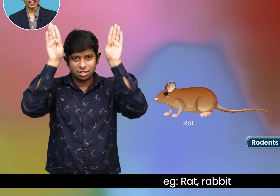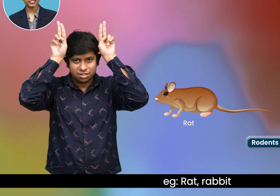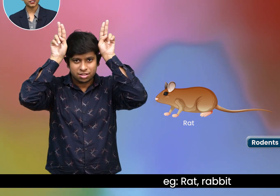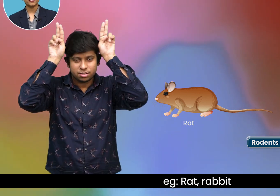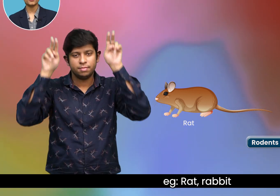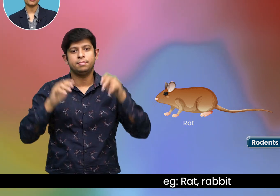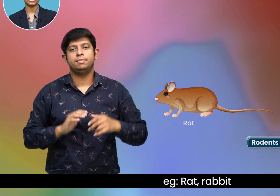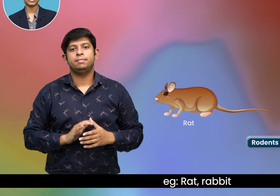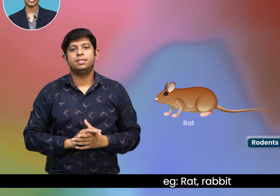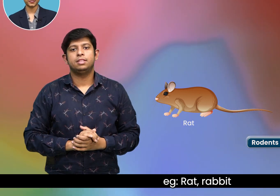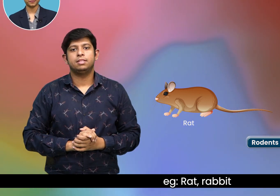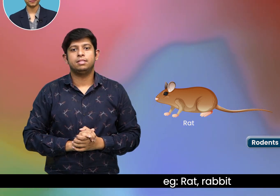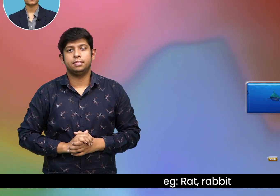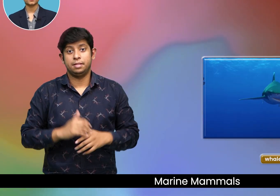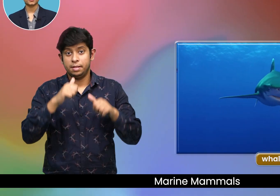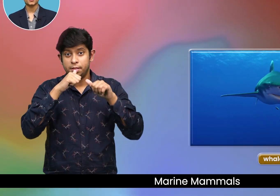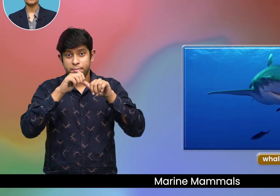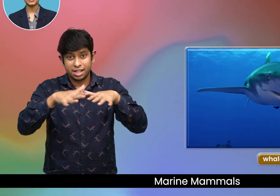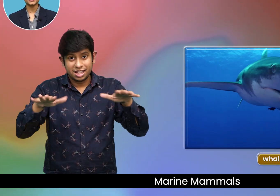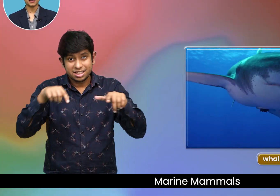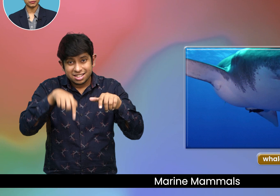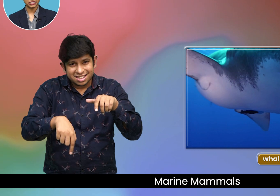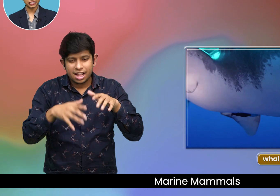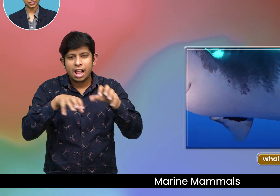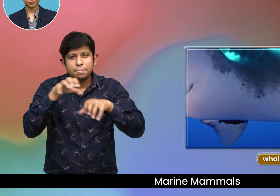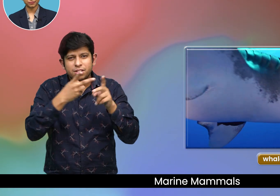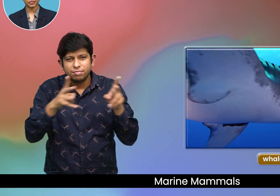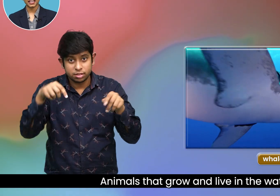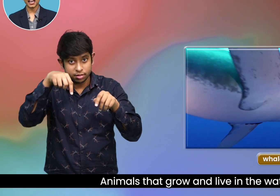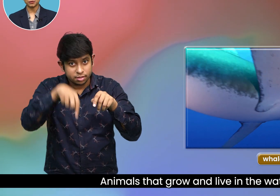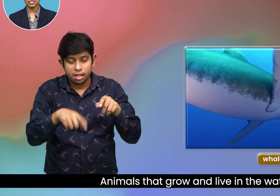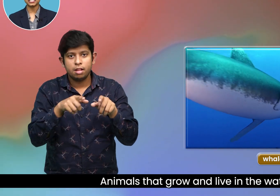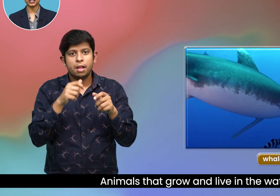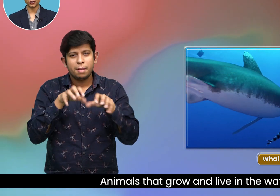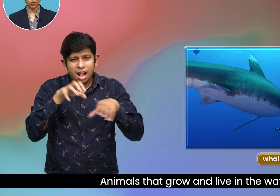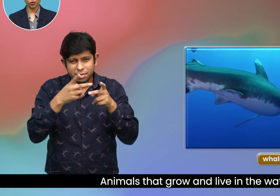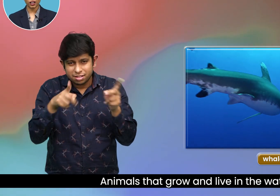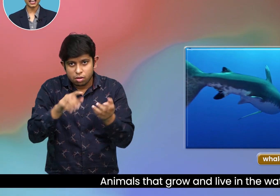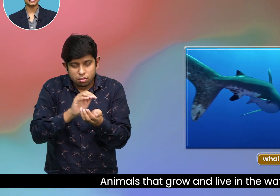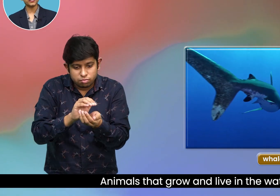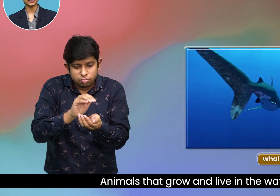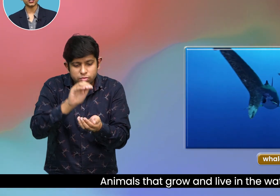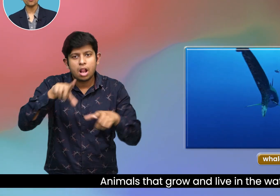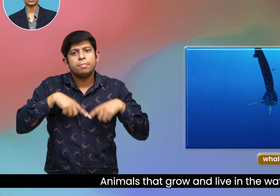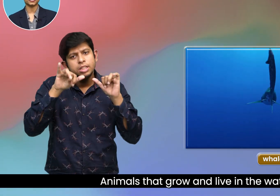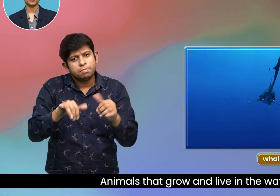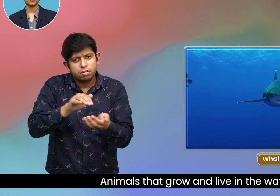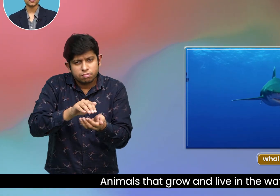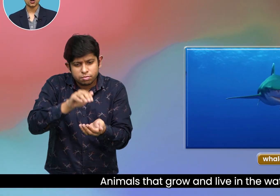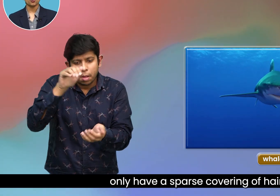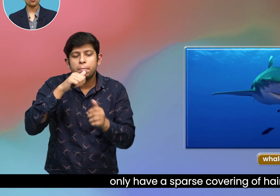Example, rat, rabbit. Marine mammals. Animals that grow and live in the